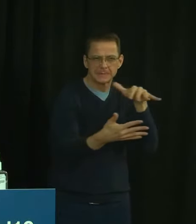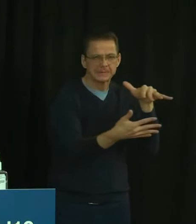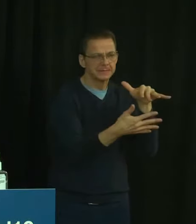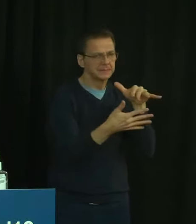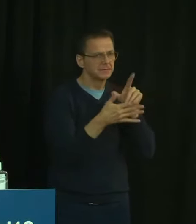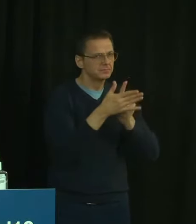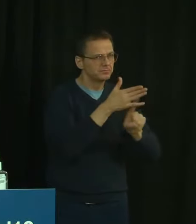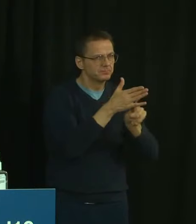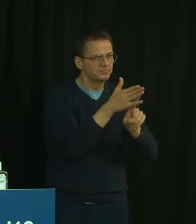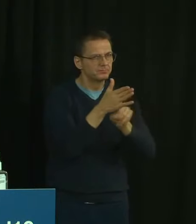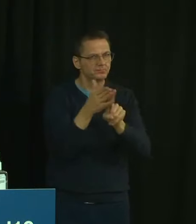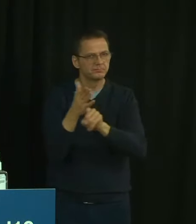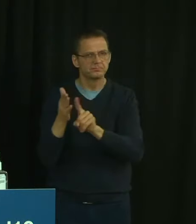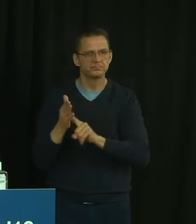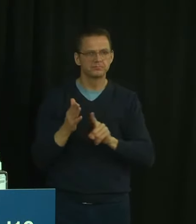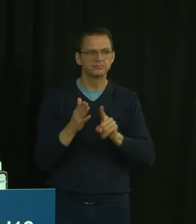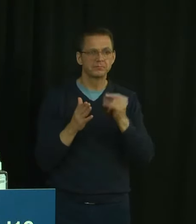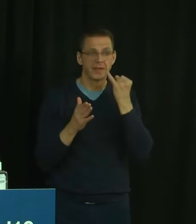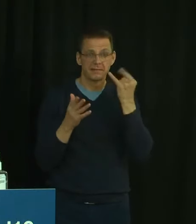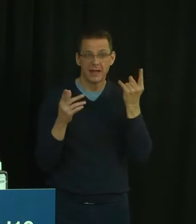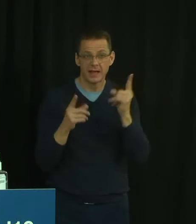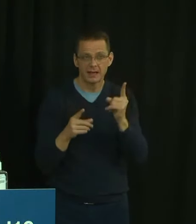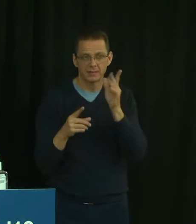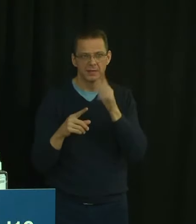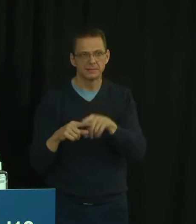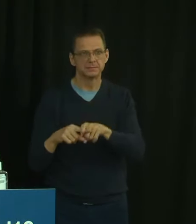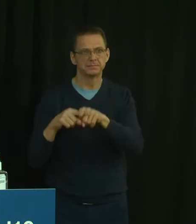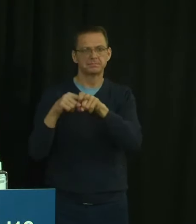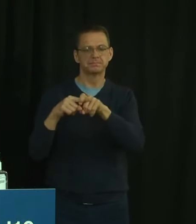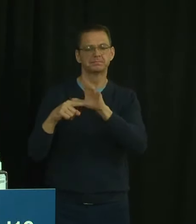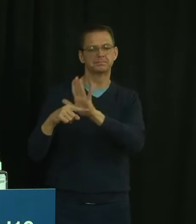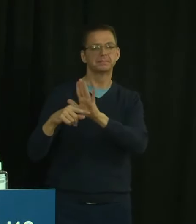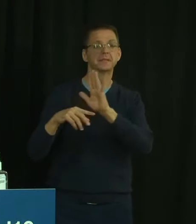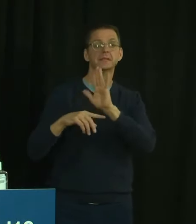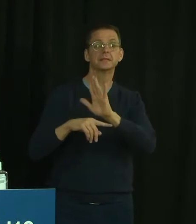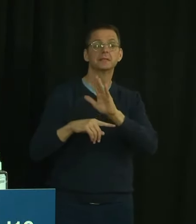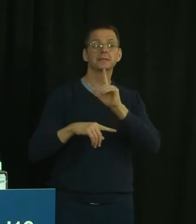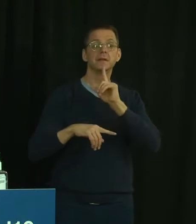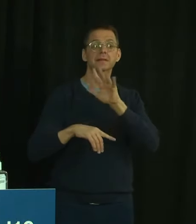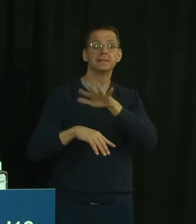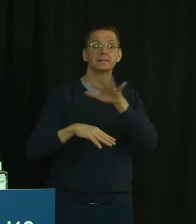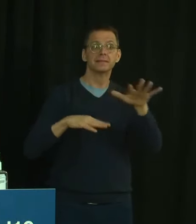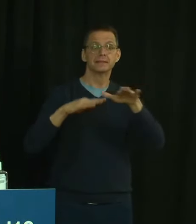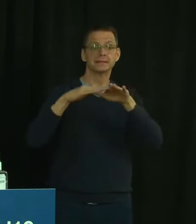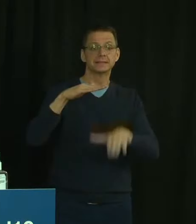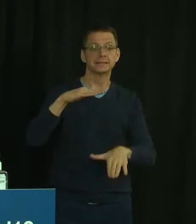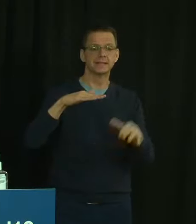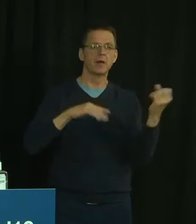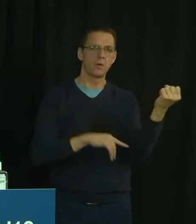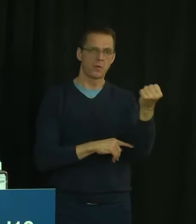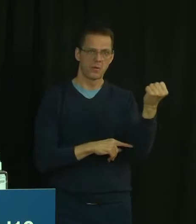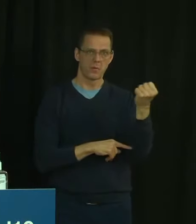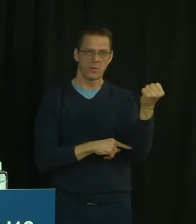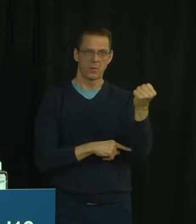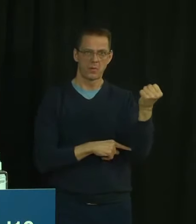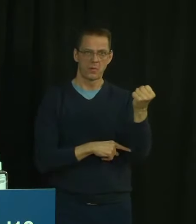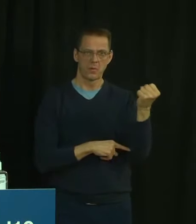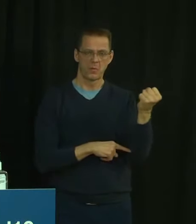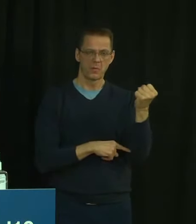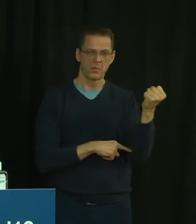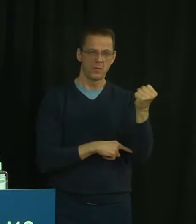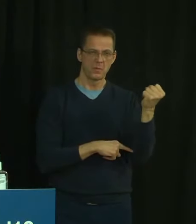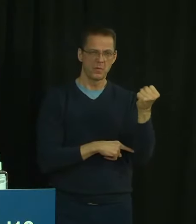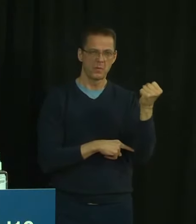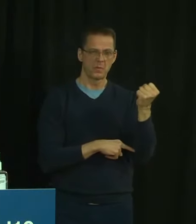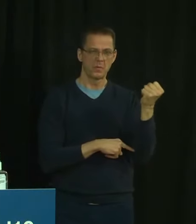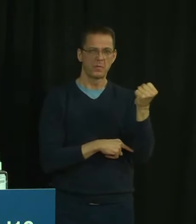is based on new information reported late last week and over the weekend regarding some additional cases and a lack of a connection